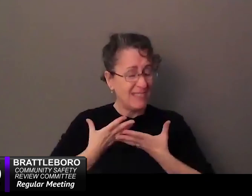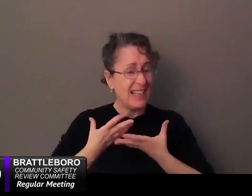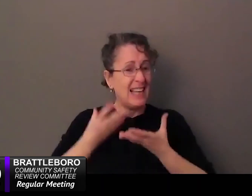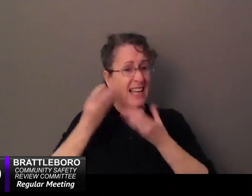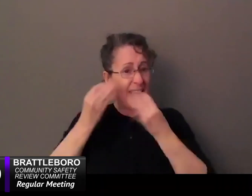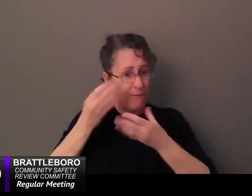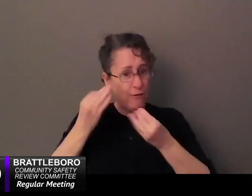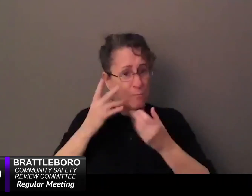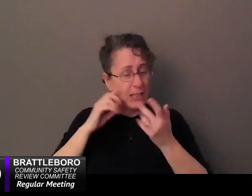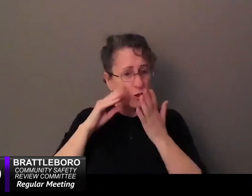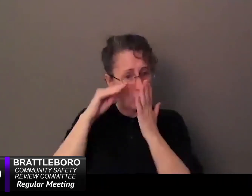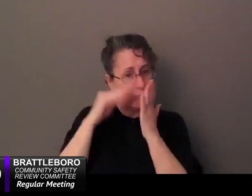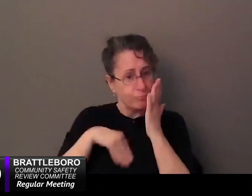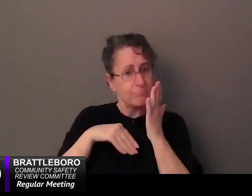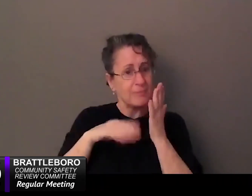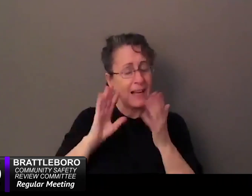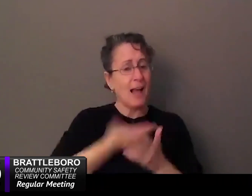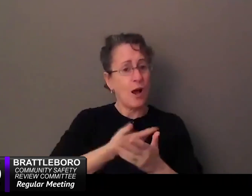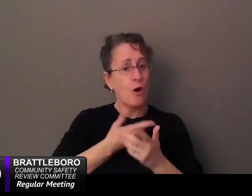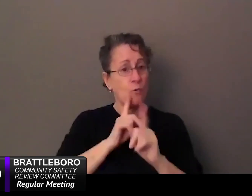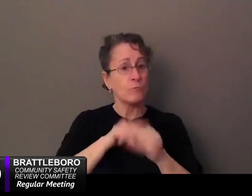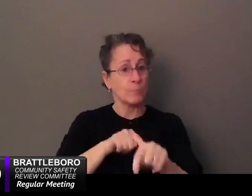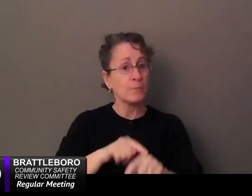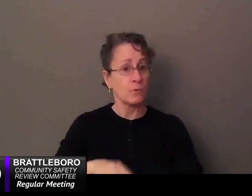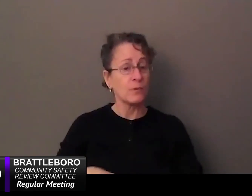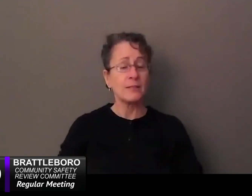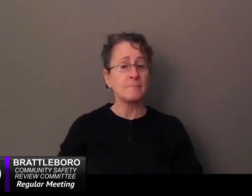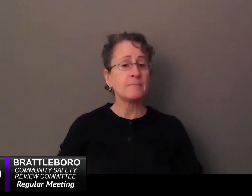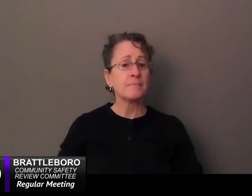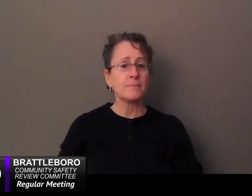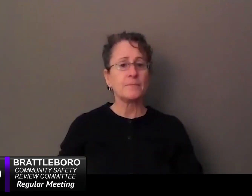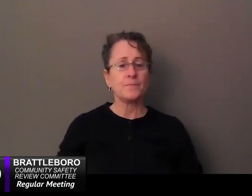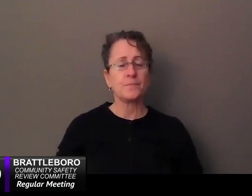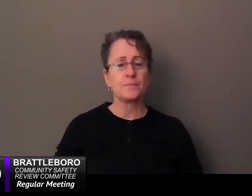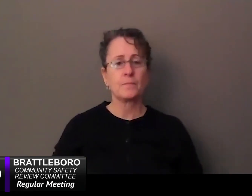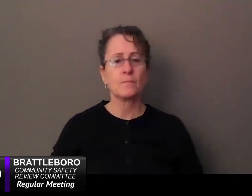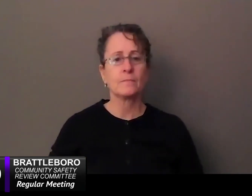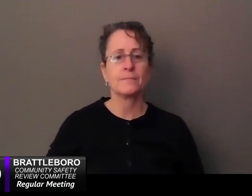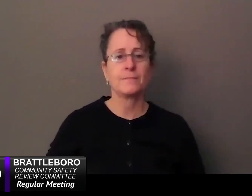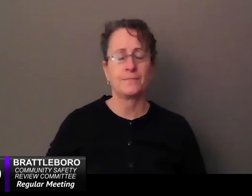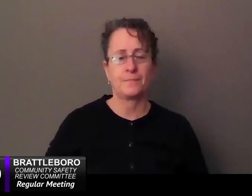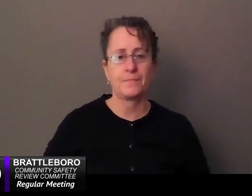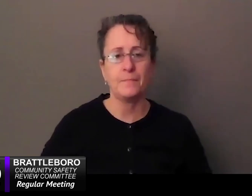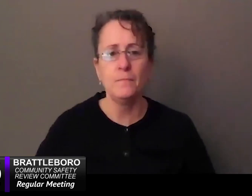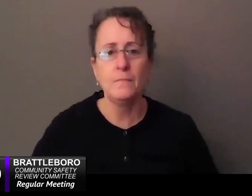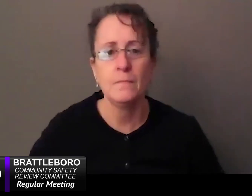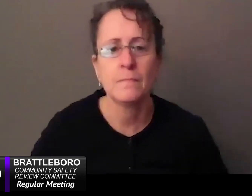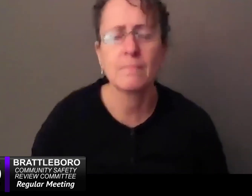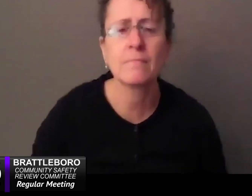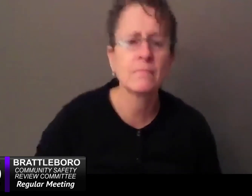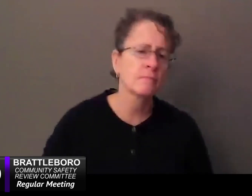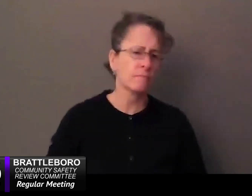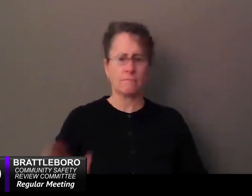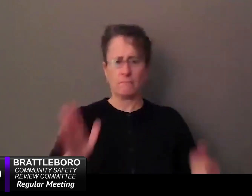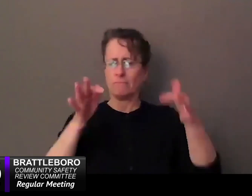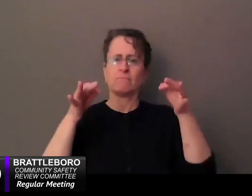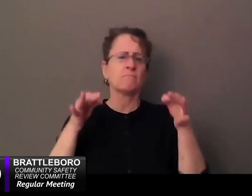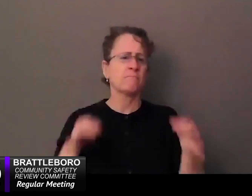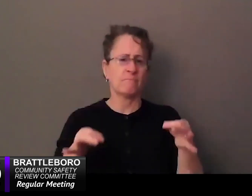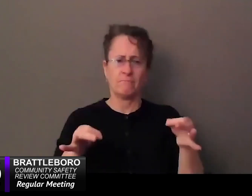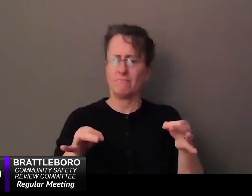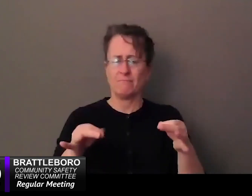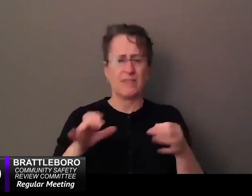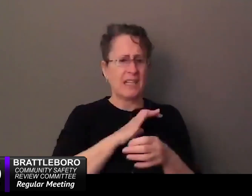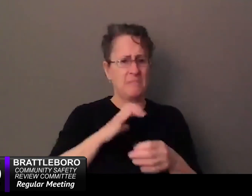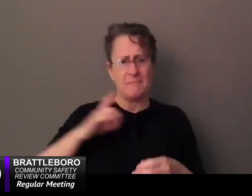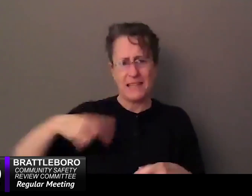success. So yeah, I think public forums being, you know, something that I think the committee could absolutely be leaders